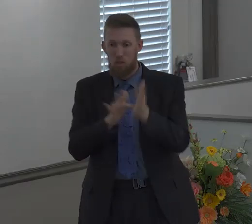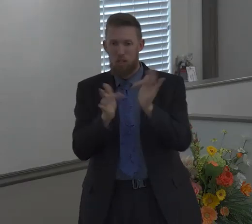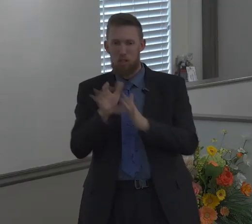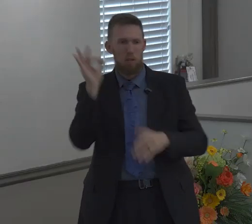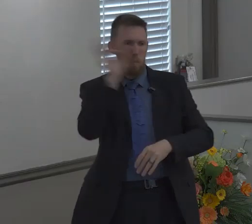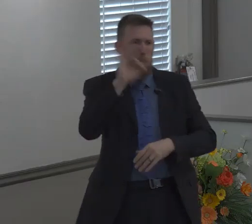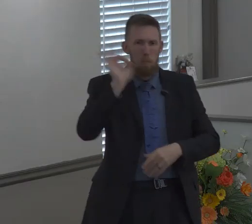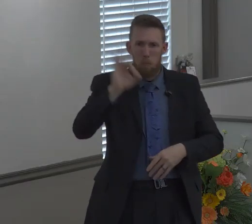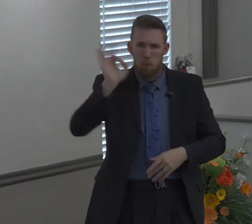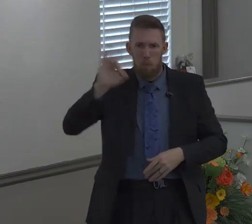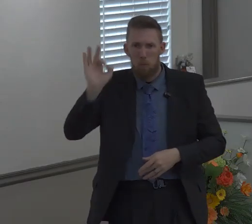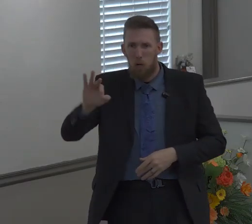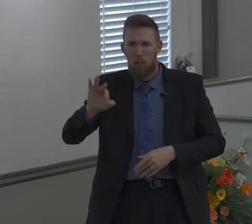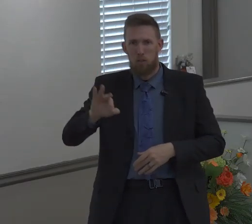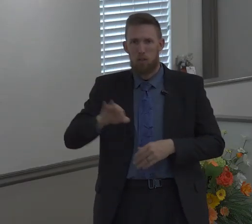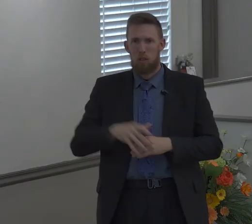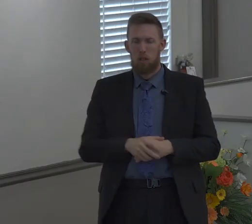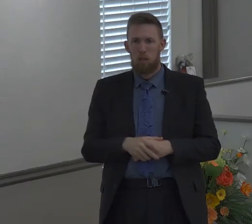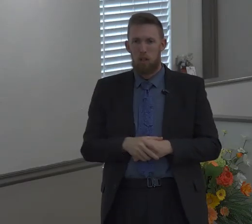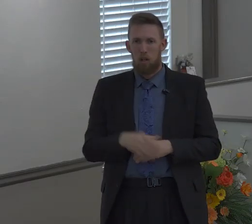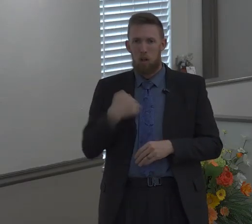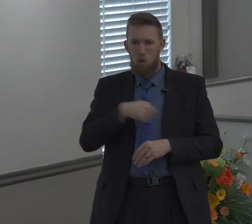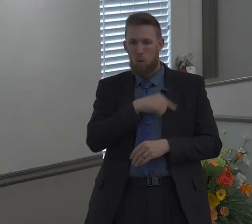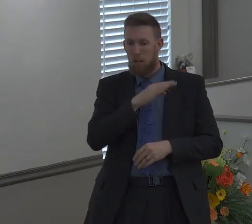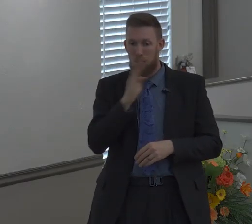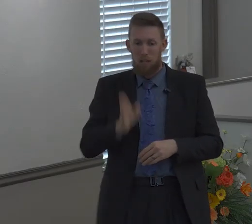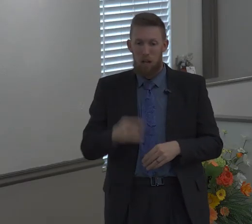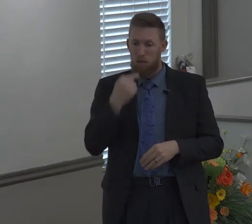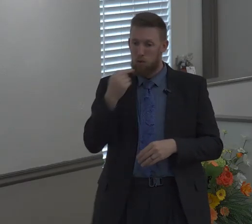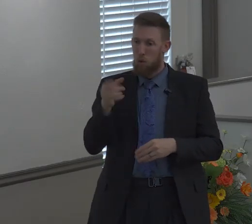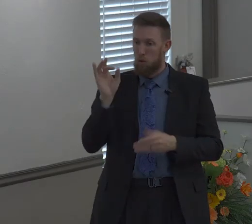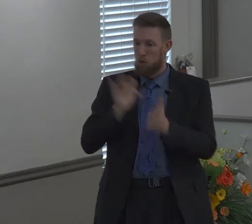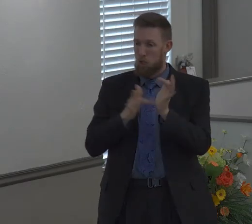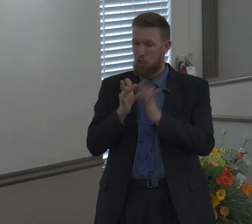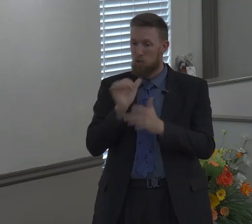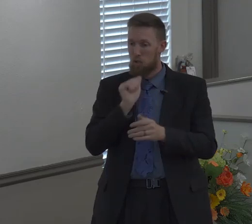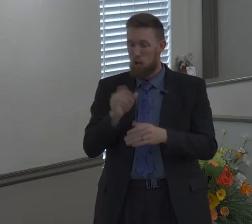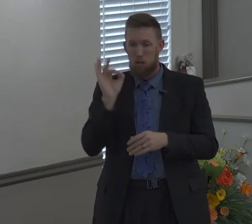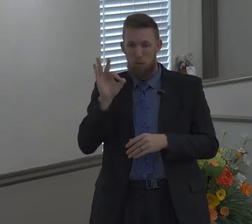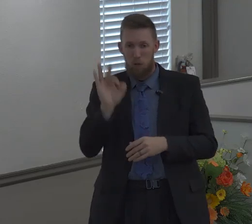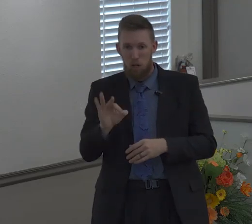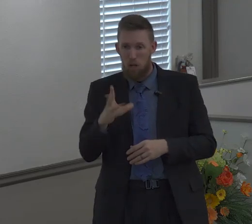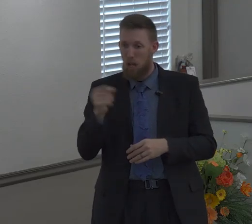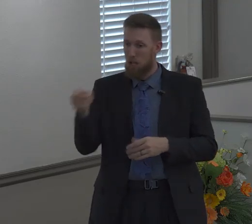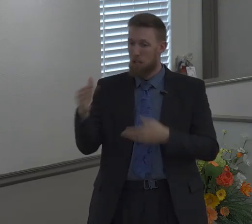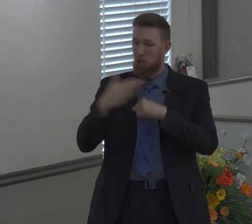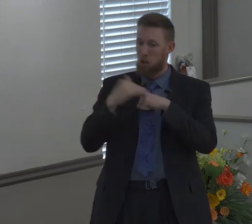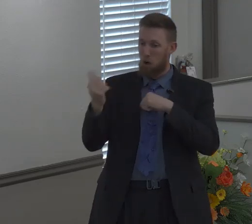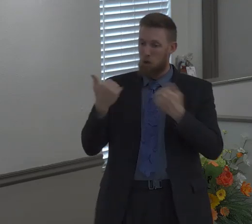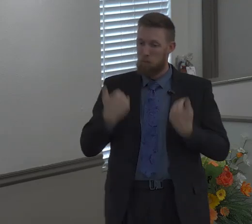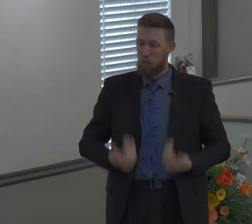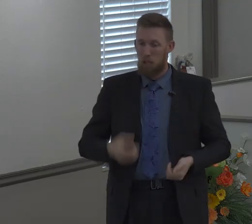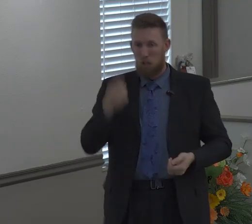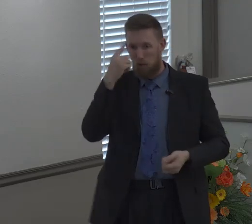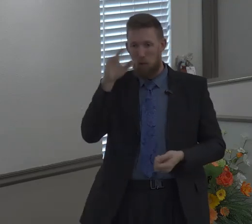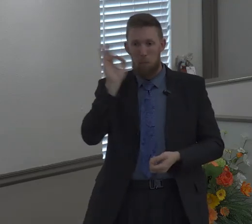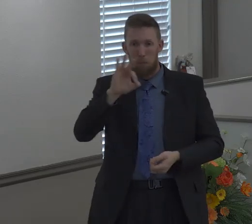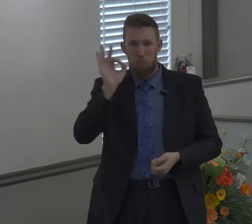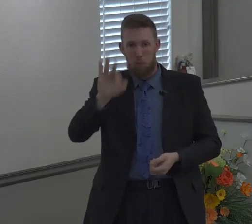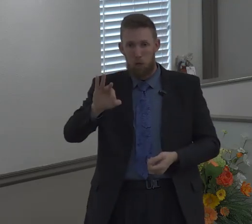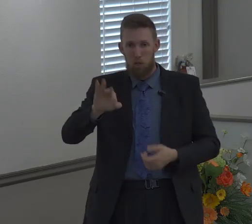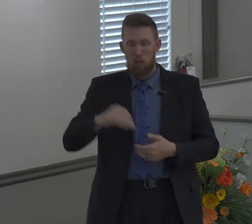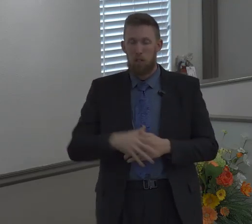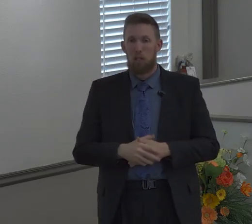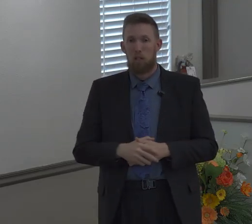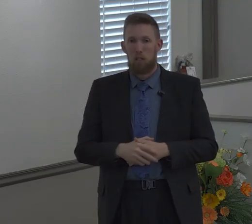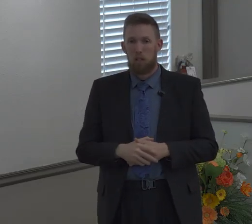everywhere. What are you telling Jesus not to preach? Jesus told me to preach. God, Jesus called me to preach.